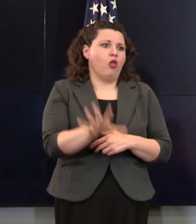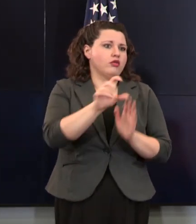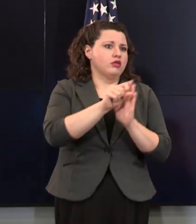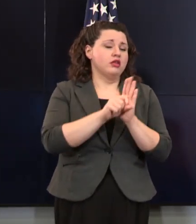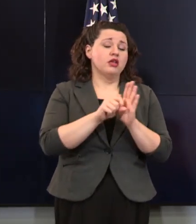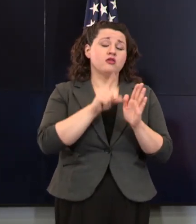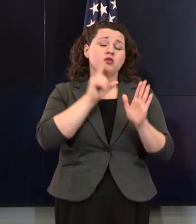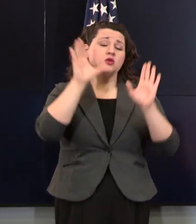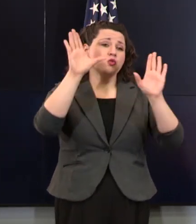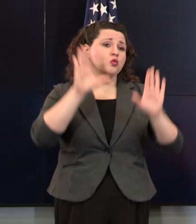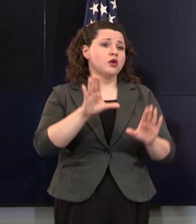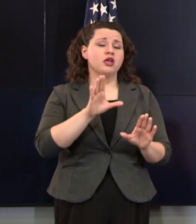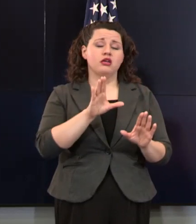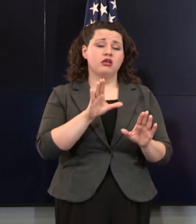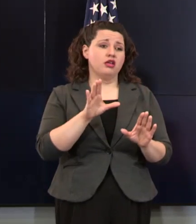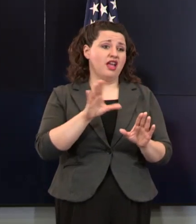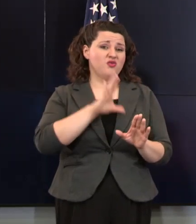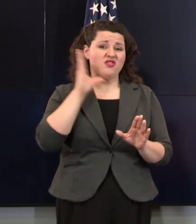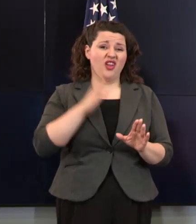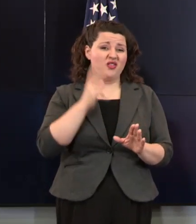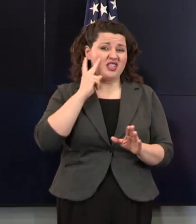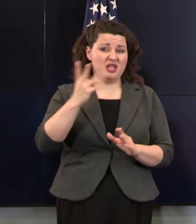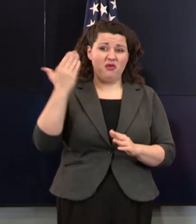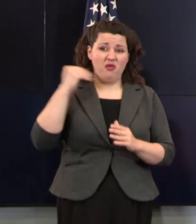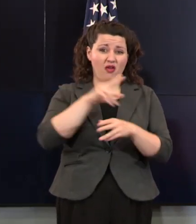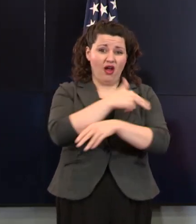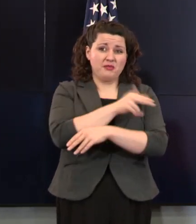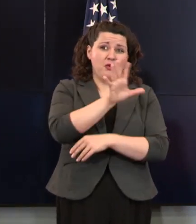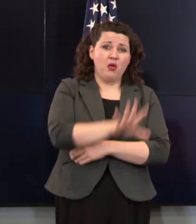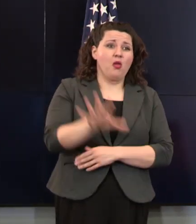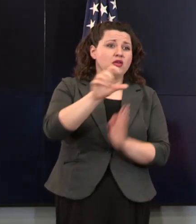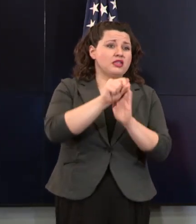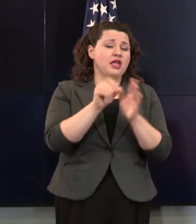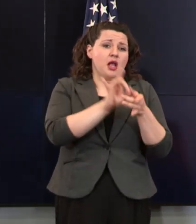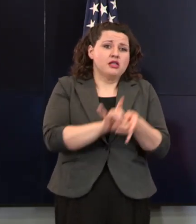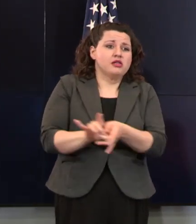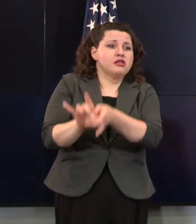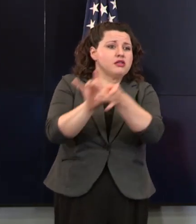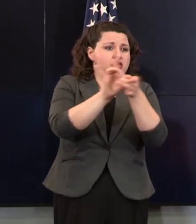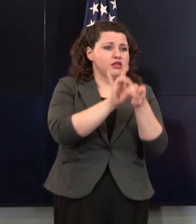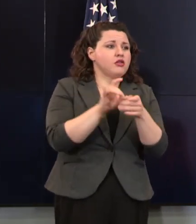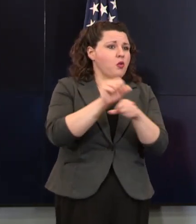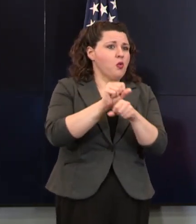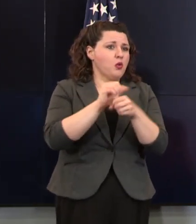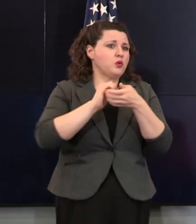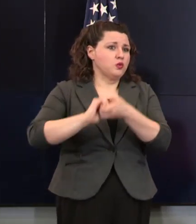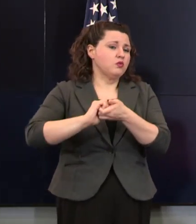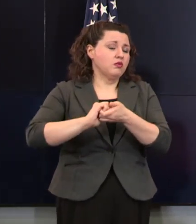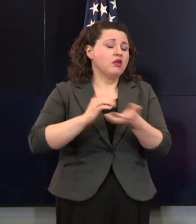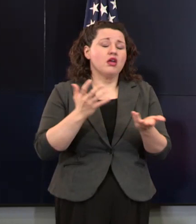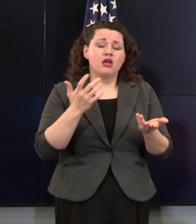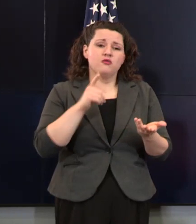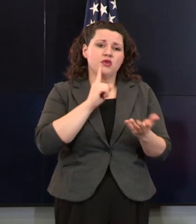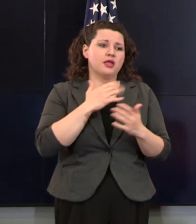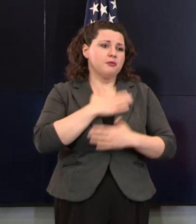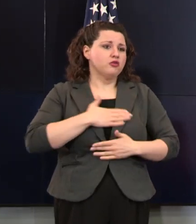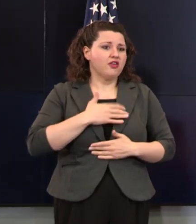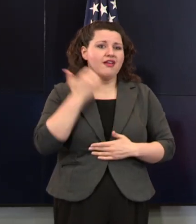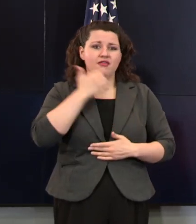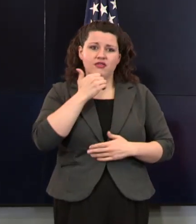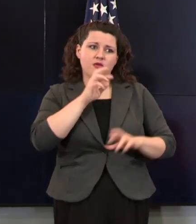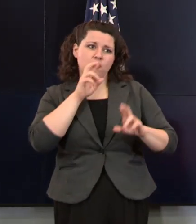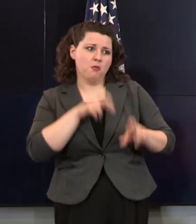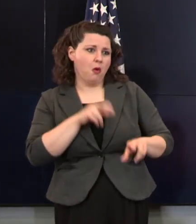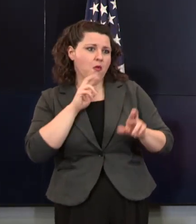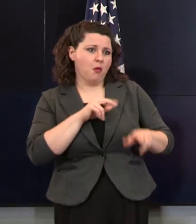unprecedented collaboration from our hospitals all across the state. I appreciate the efforts that they put into this for daily reporting